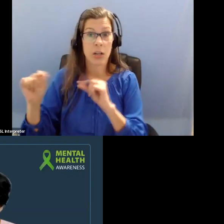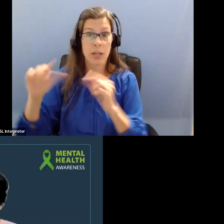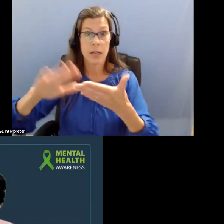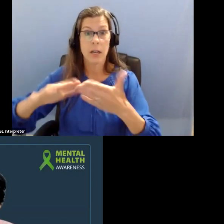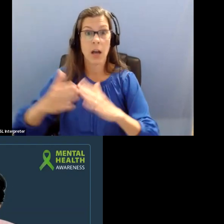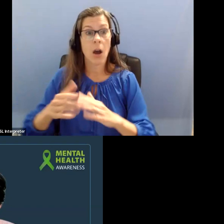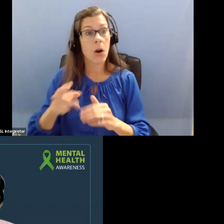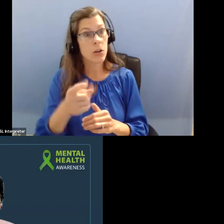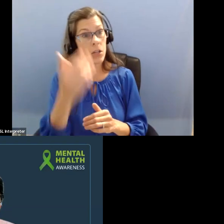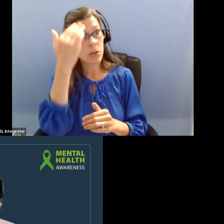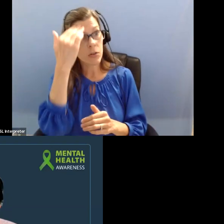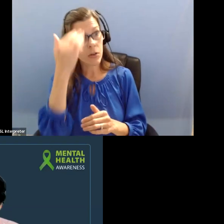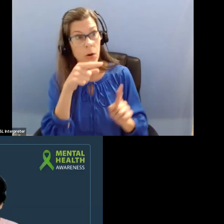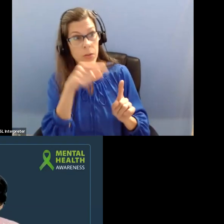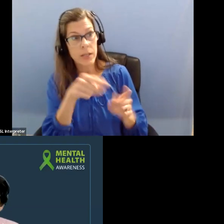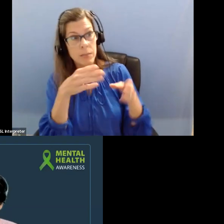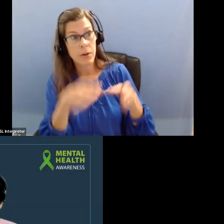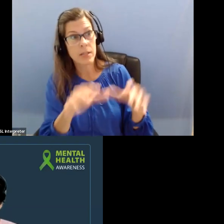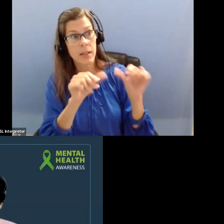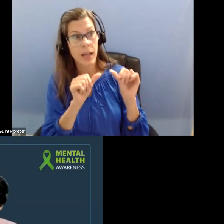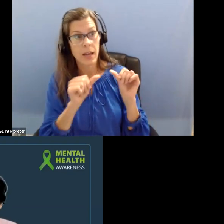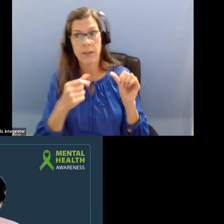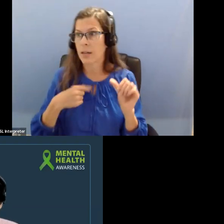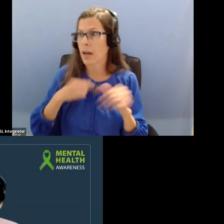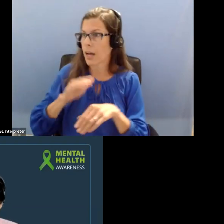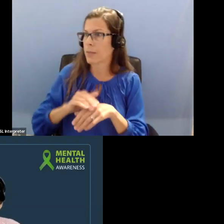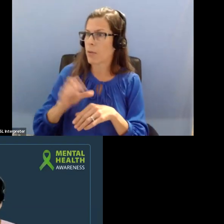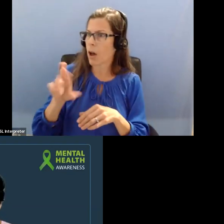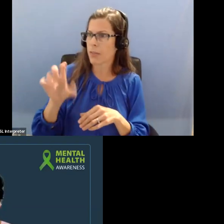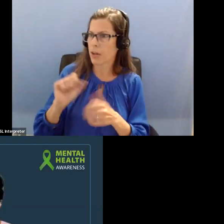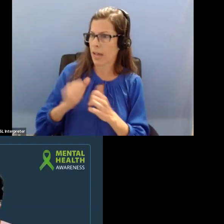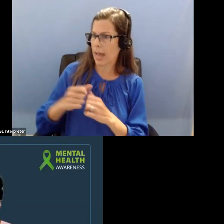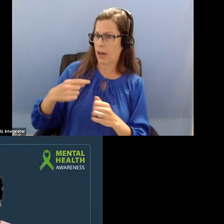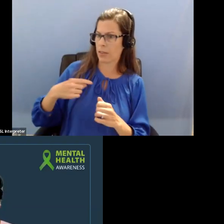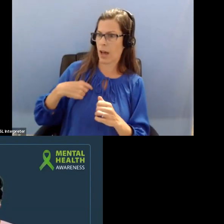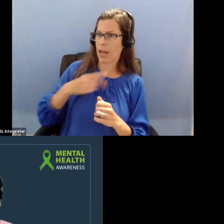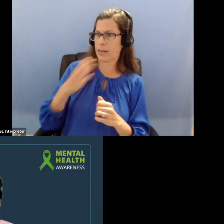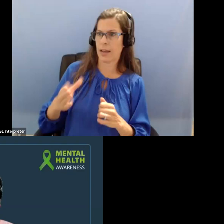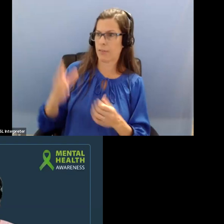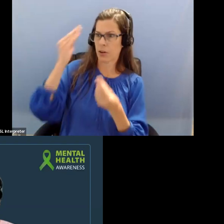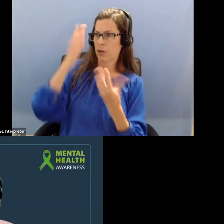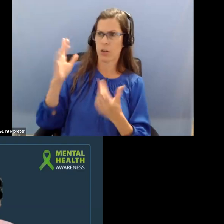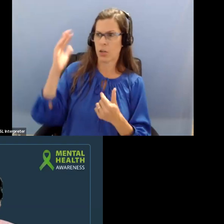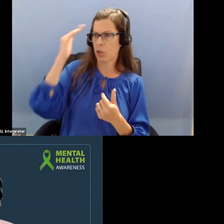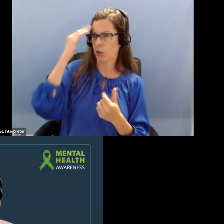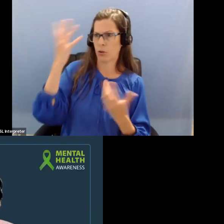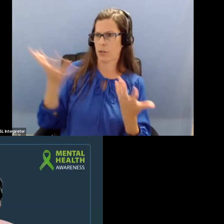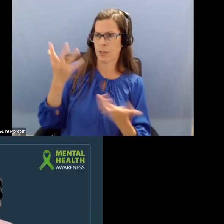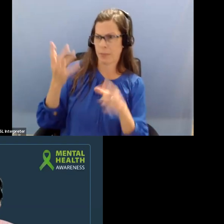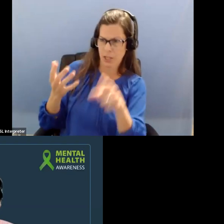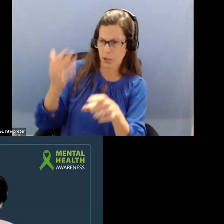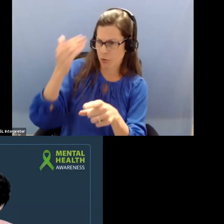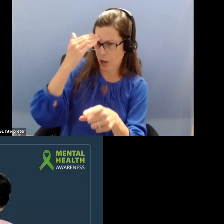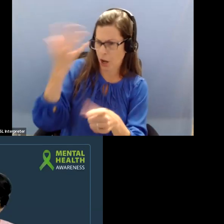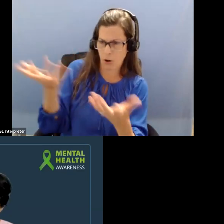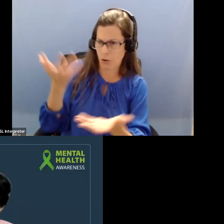do you know so-and-so's left? I'd be like, I'm on the CRIS. How is it that I didn't know this? And so I think there's a sense of feeling